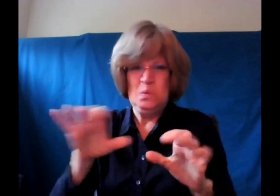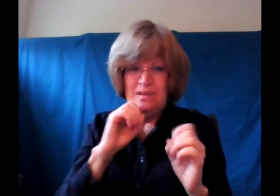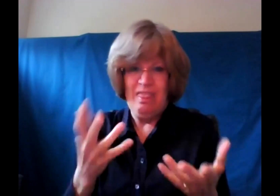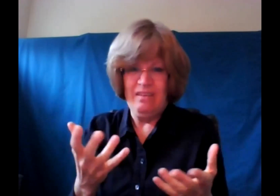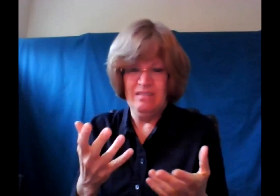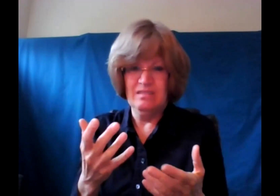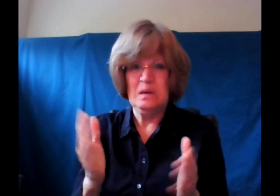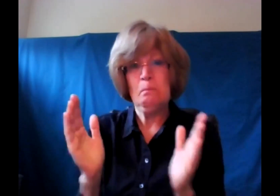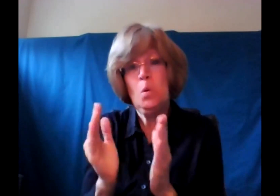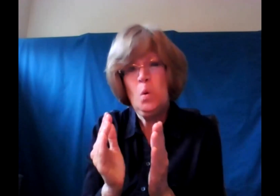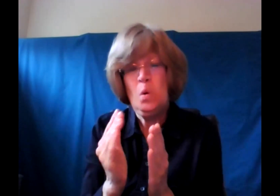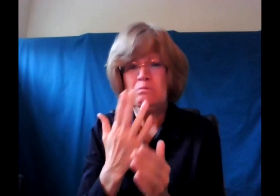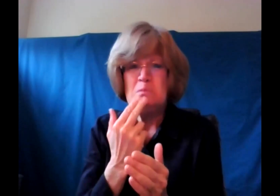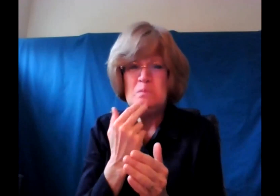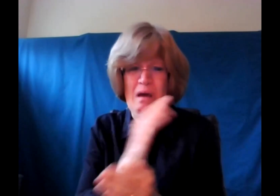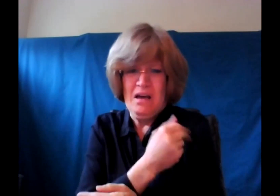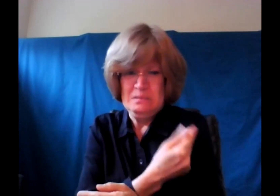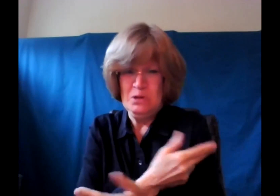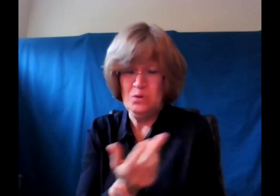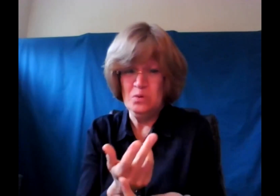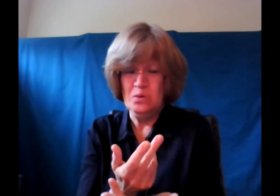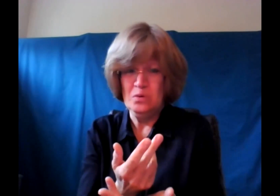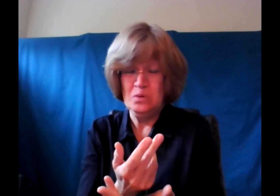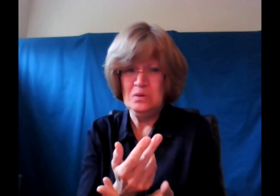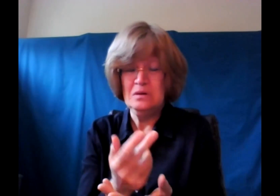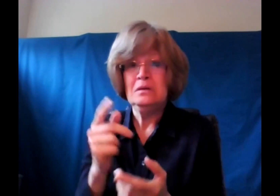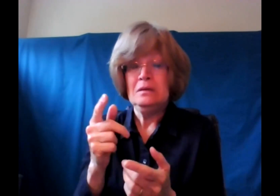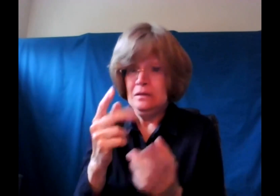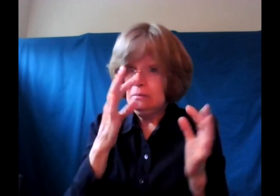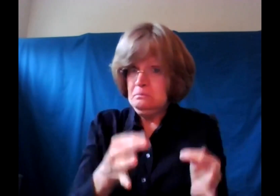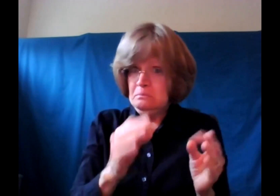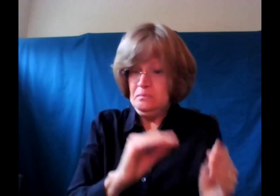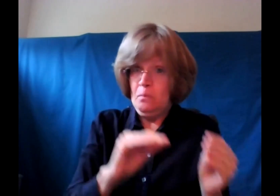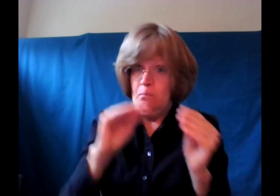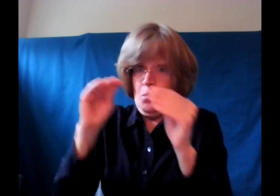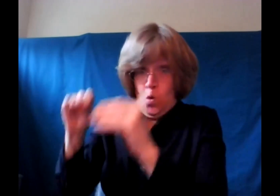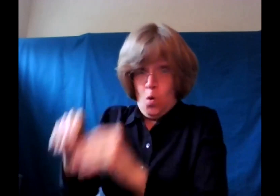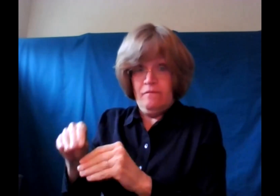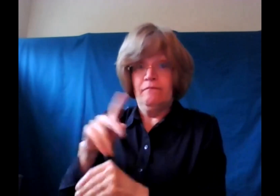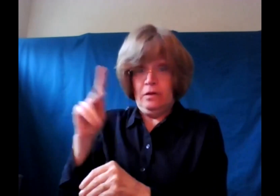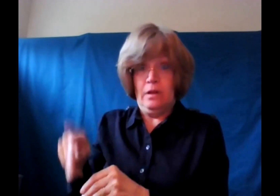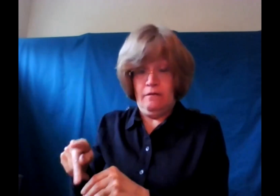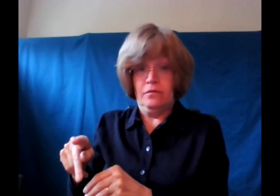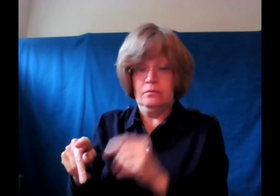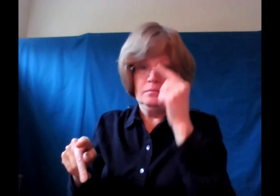small hospital, as you could imagine. And they decided to move him to Philadelphia.